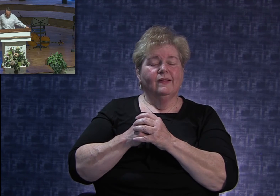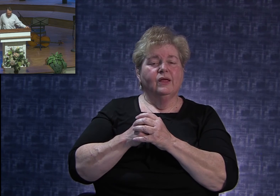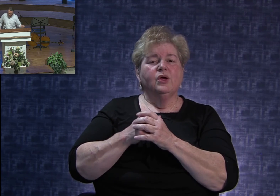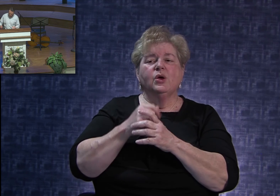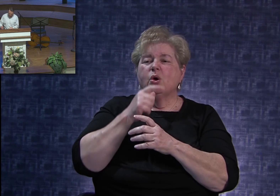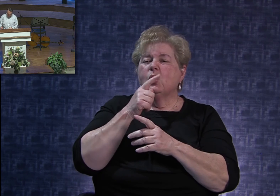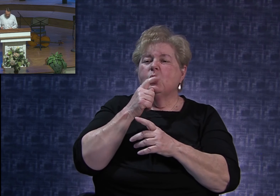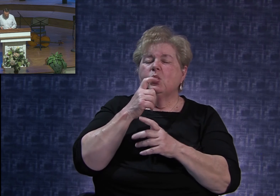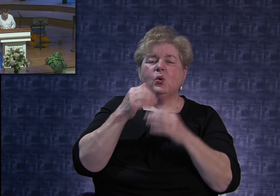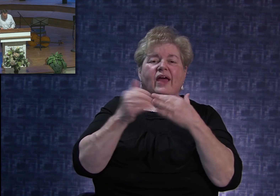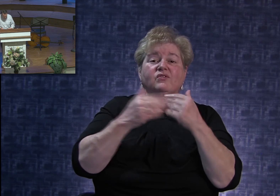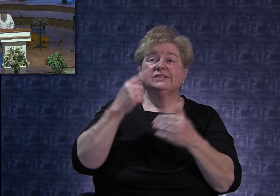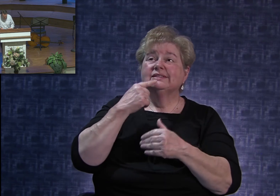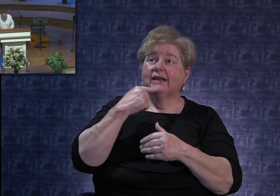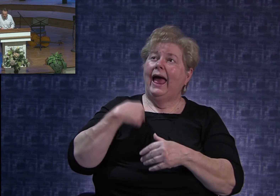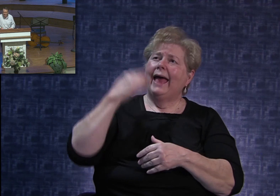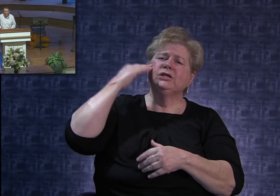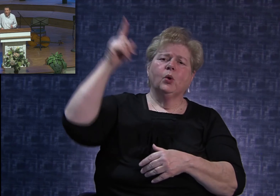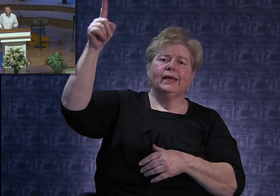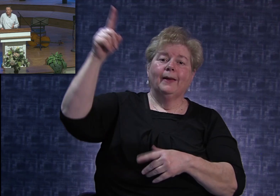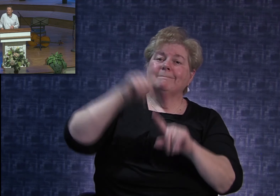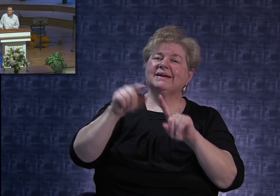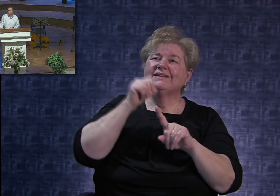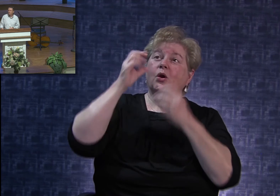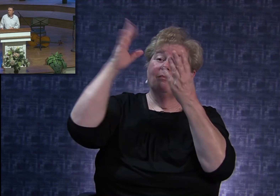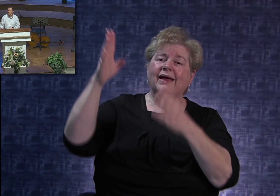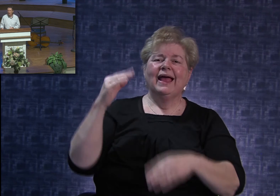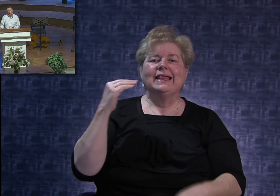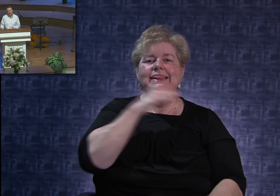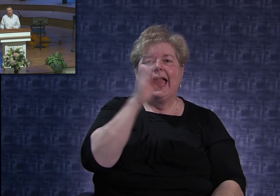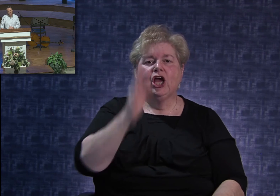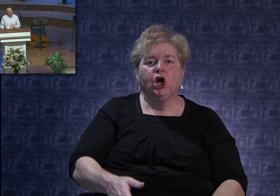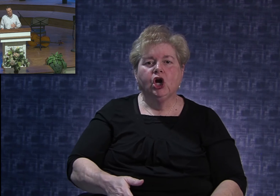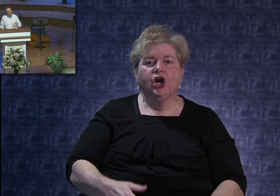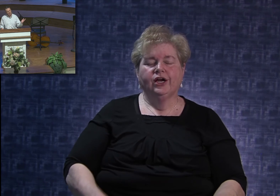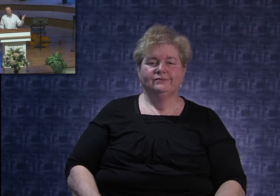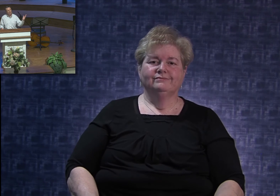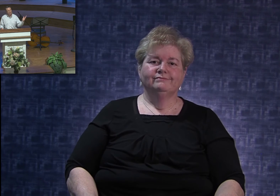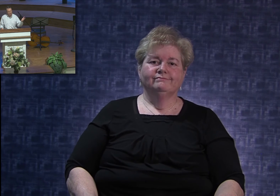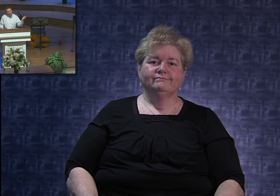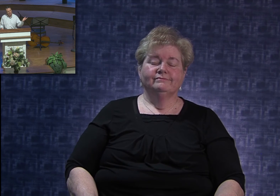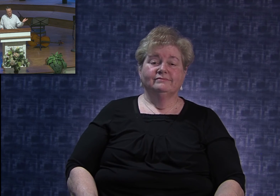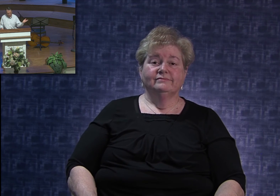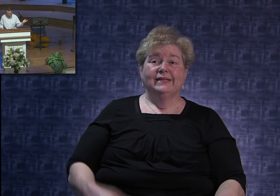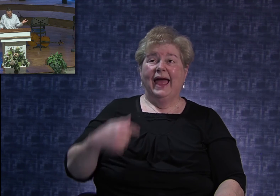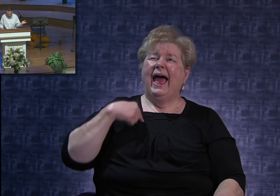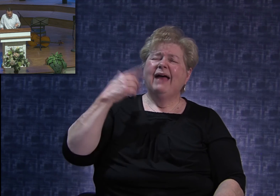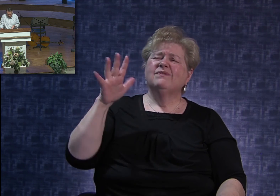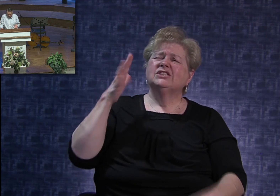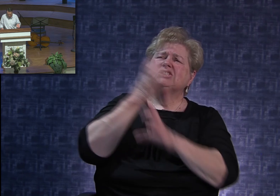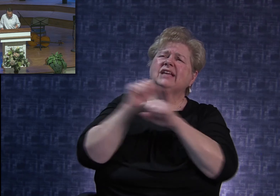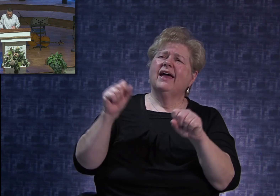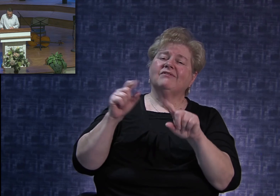Whoever says, I know him, but does not keep his commandments is a liar. I know Christ, but I'm doing nothing with it. You're a liar. That's